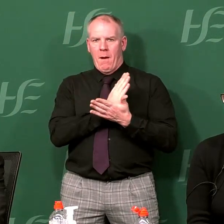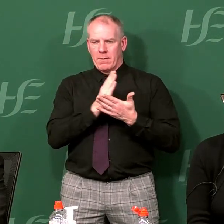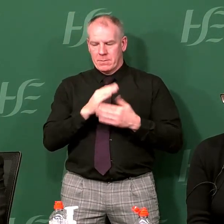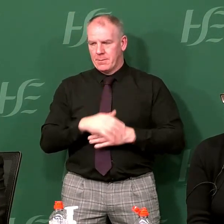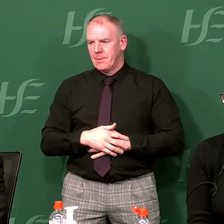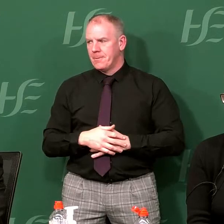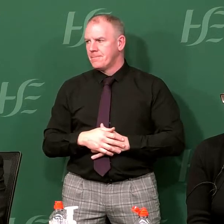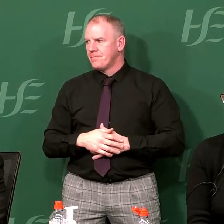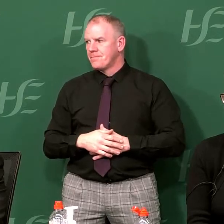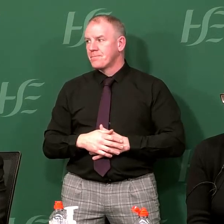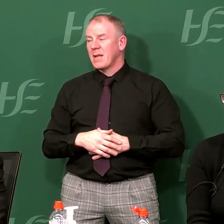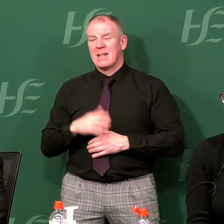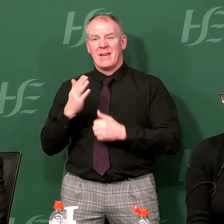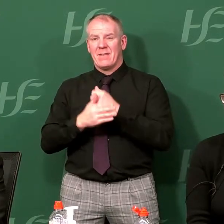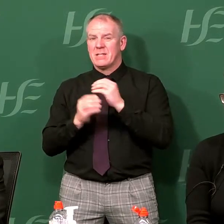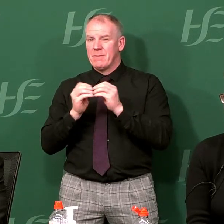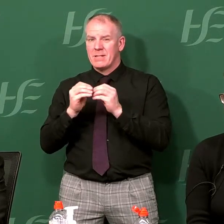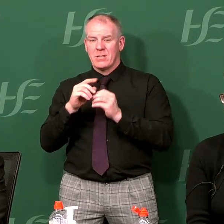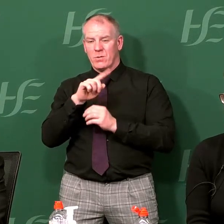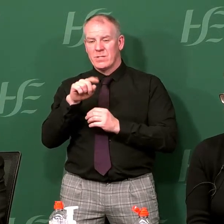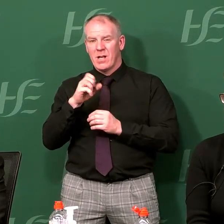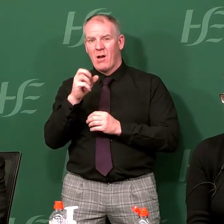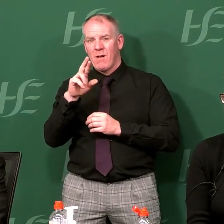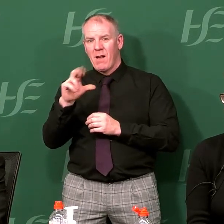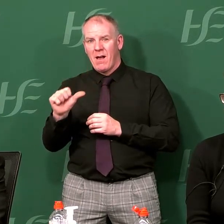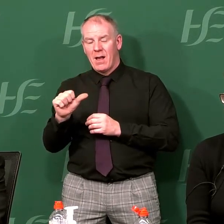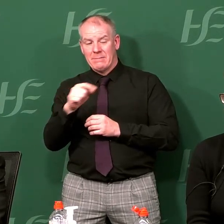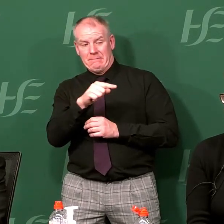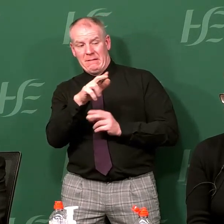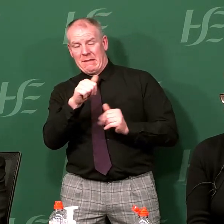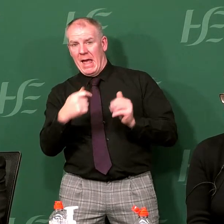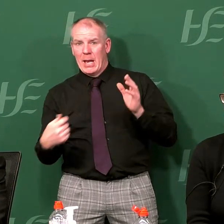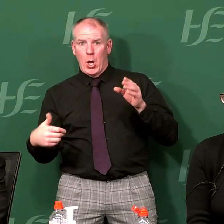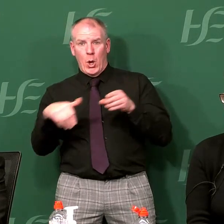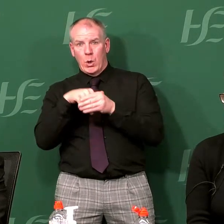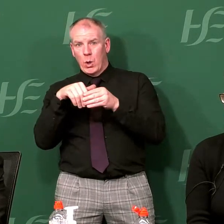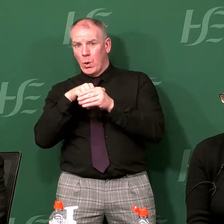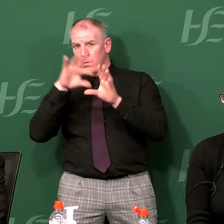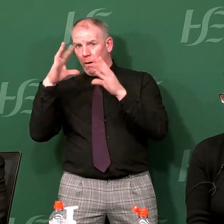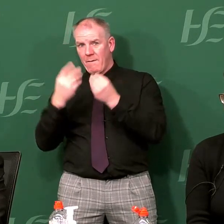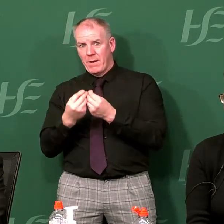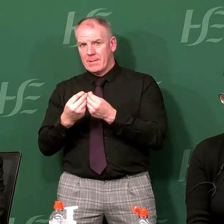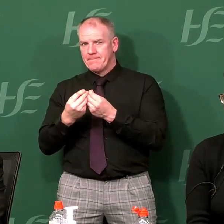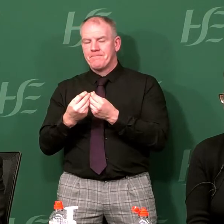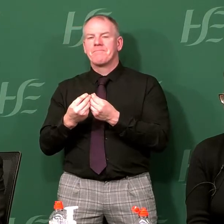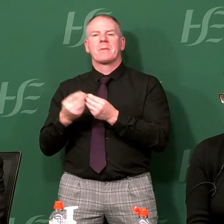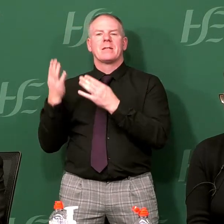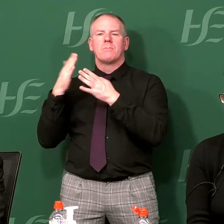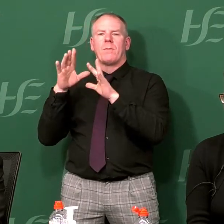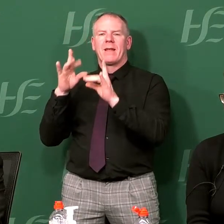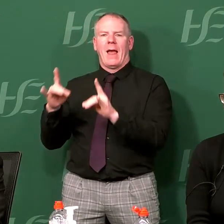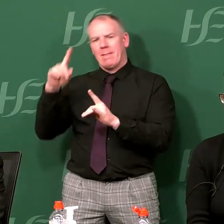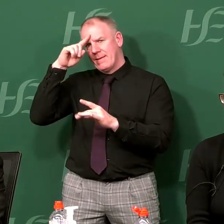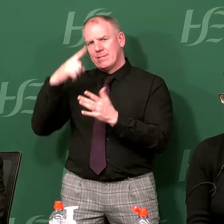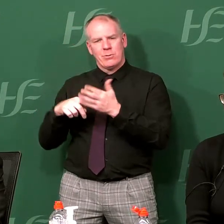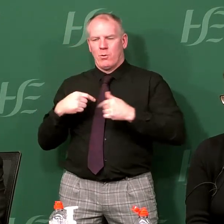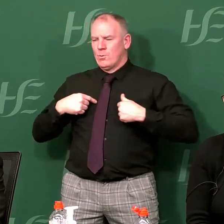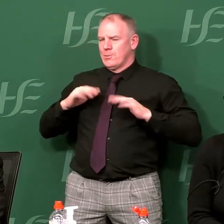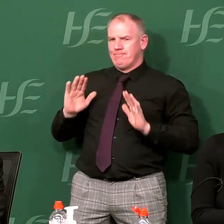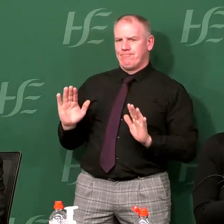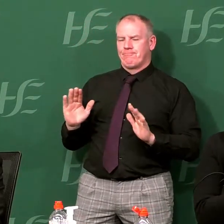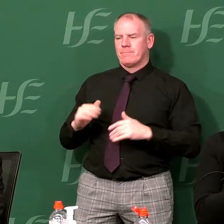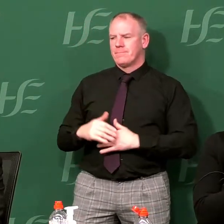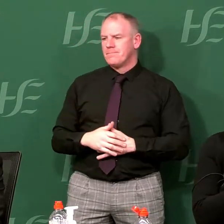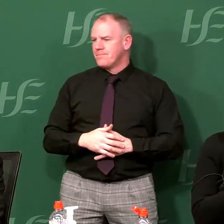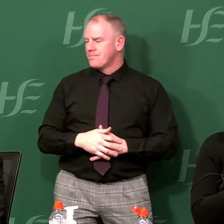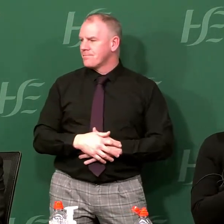As I said to Zara earlier on, the issues around would they be counted or in the total count will be a public health measure decided by NEFIT and the